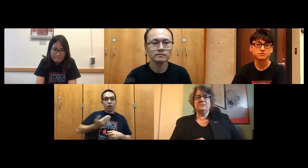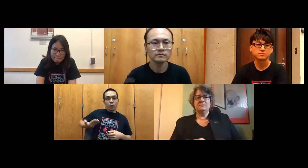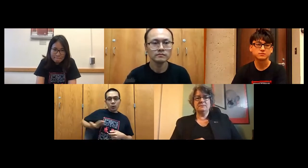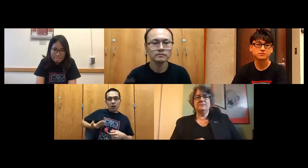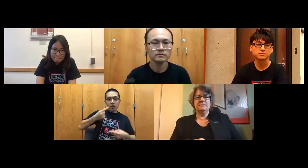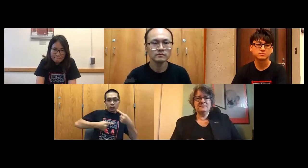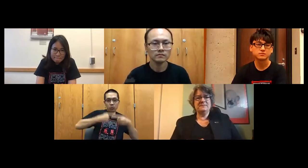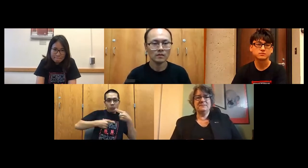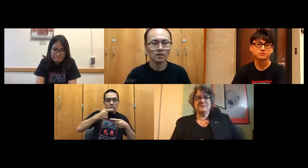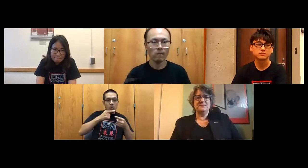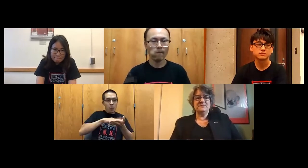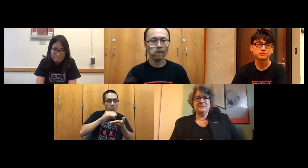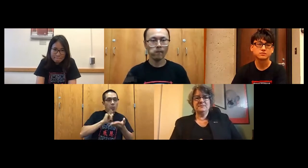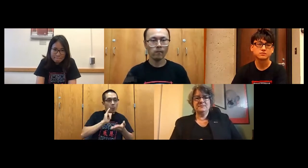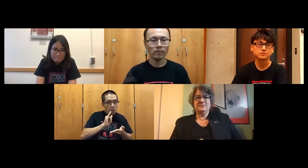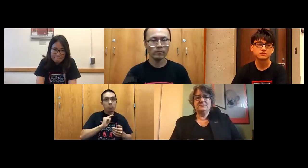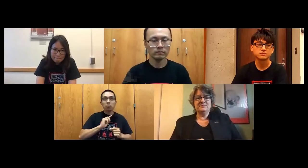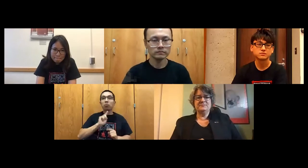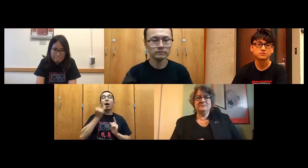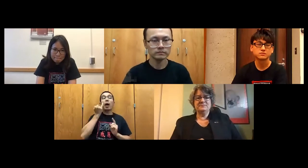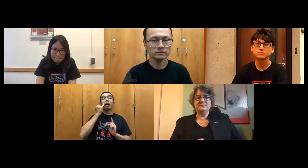signs. Coming from the south, I'm sorry, Kathy, what is that sign?